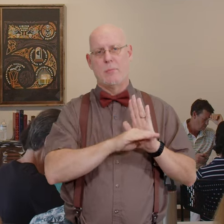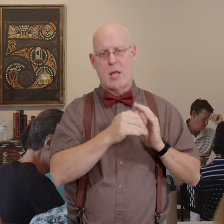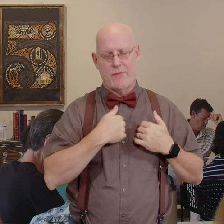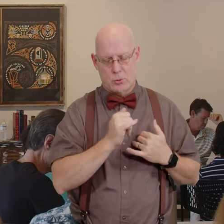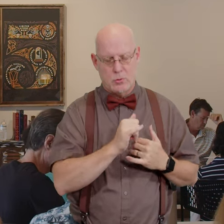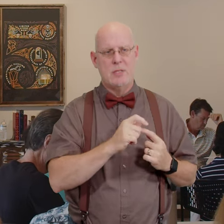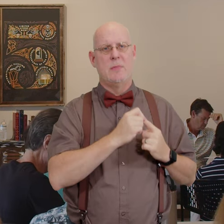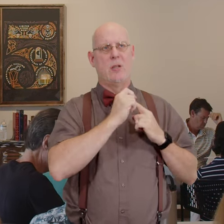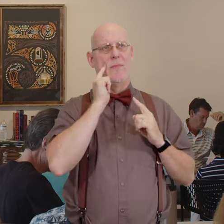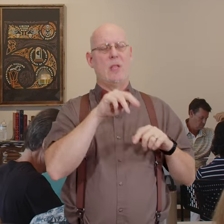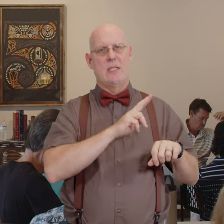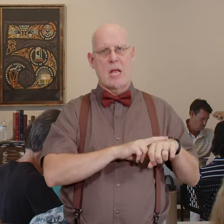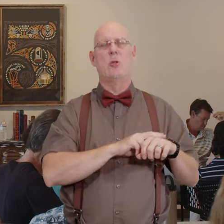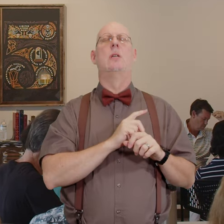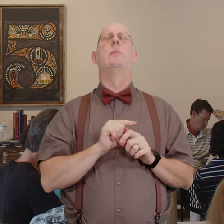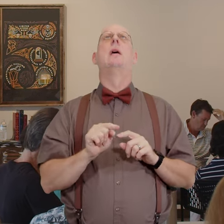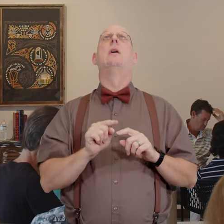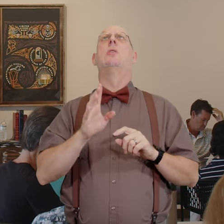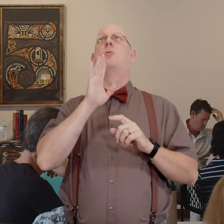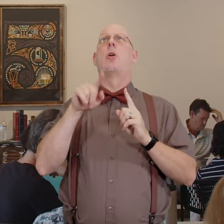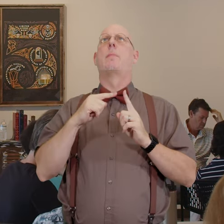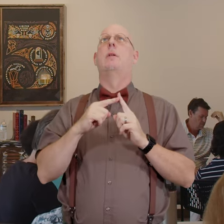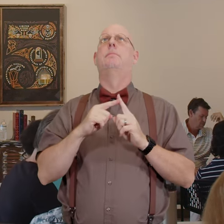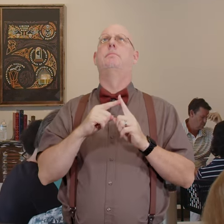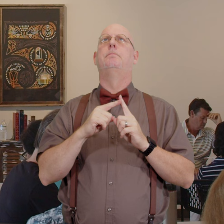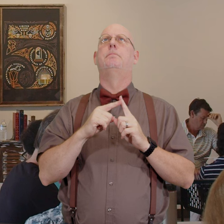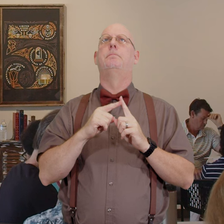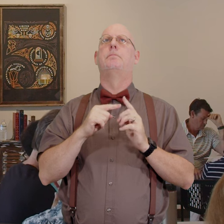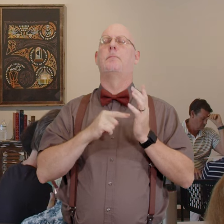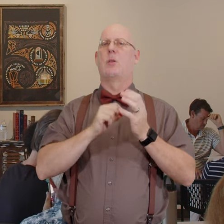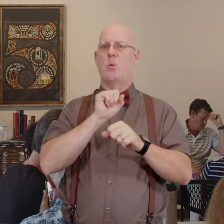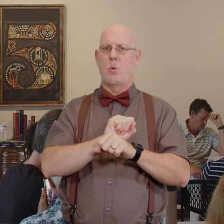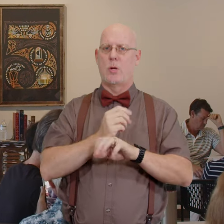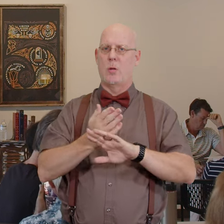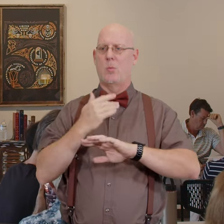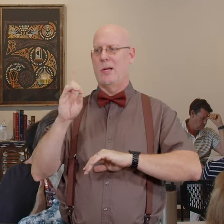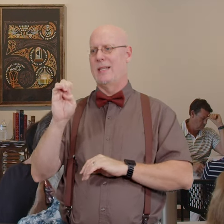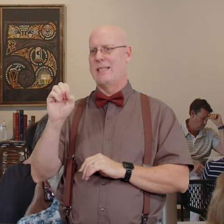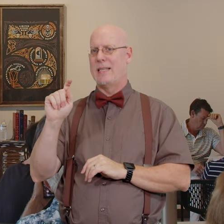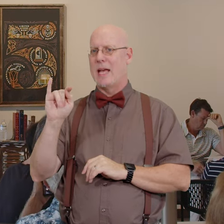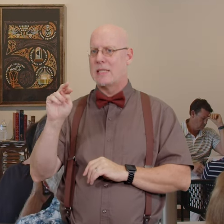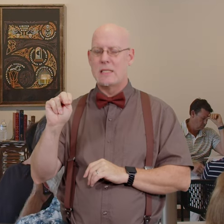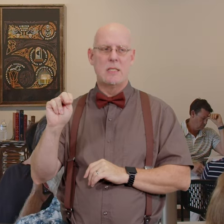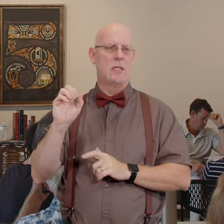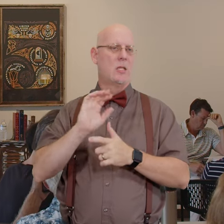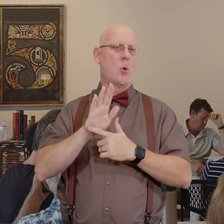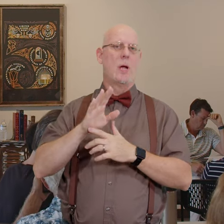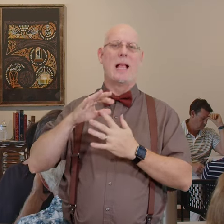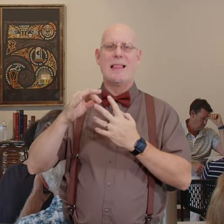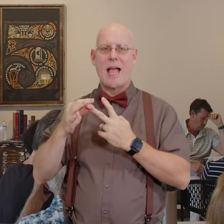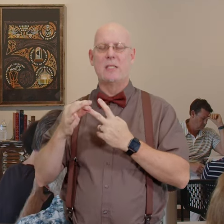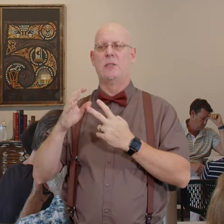the Old Testament as well, particularly for the nation. But when you talk about these words, predestined